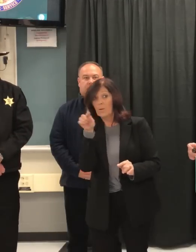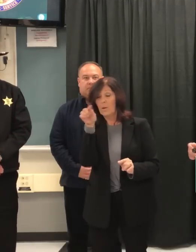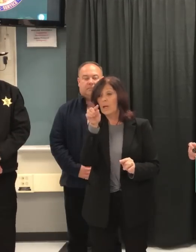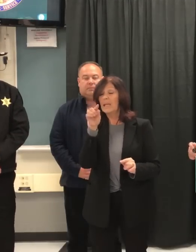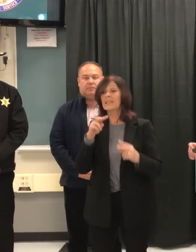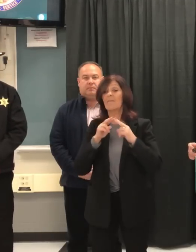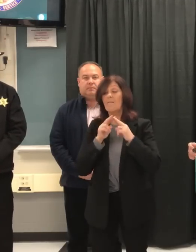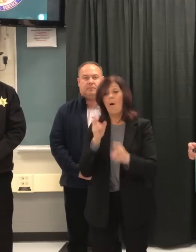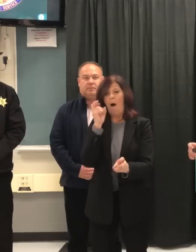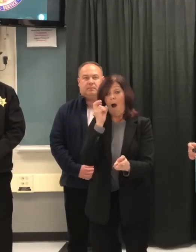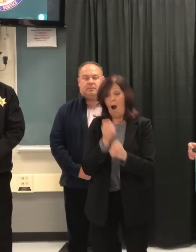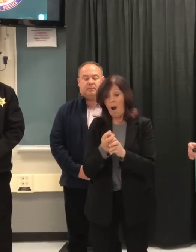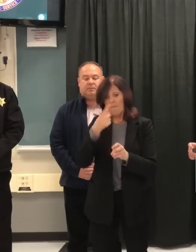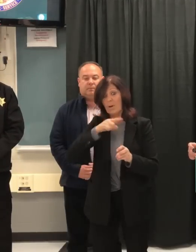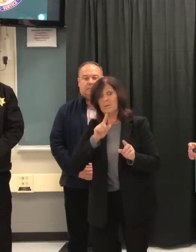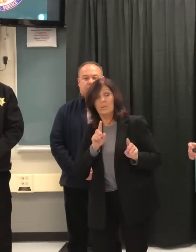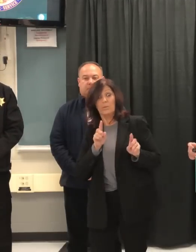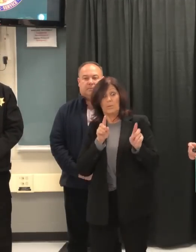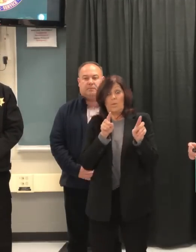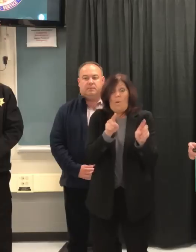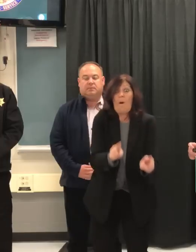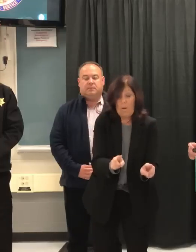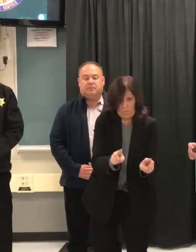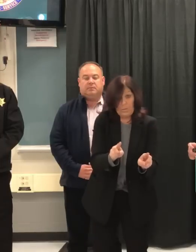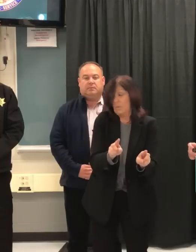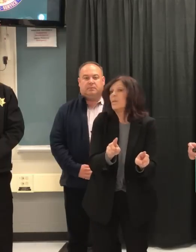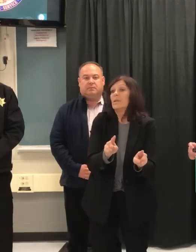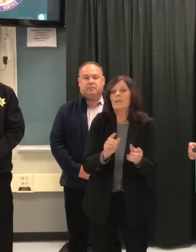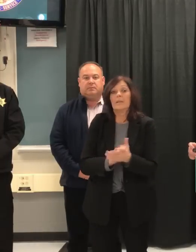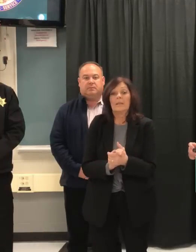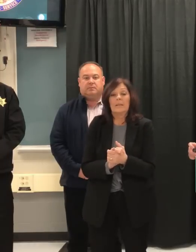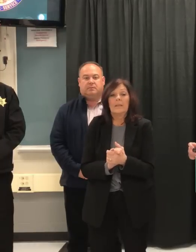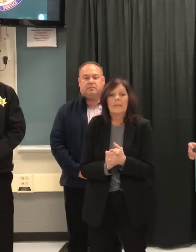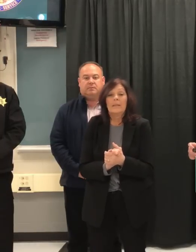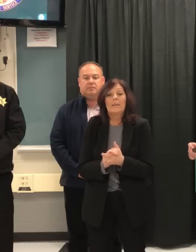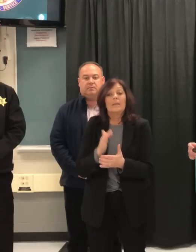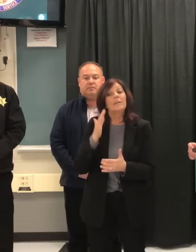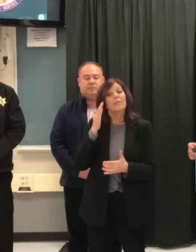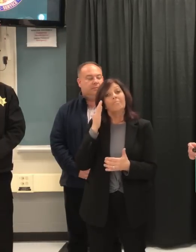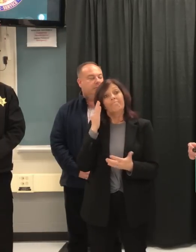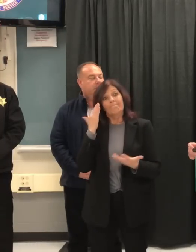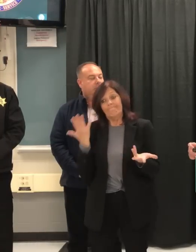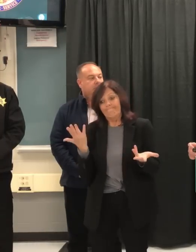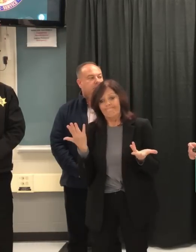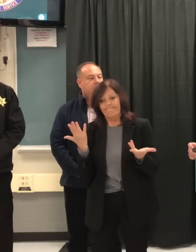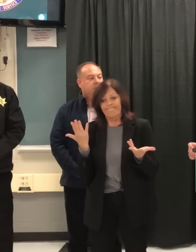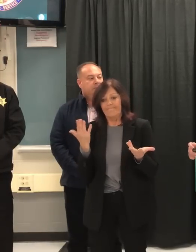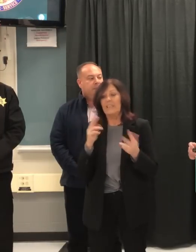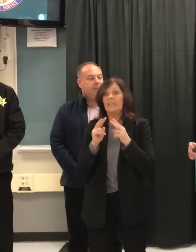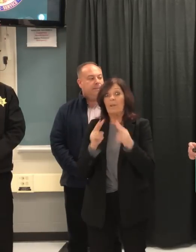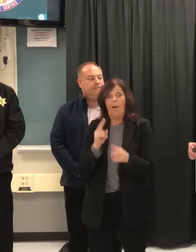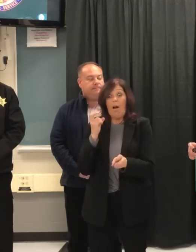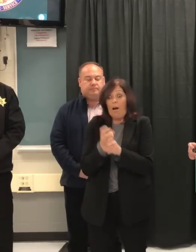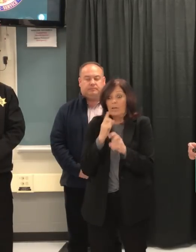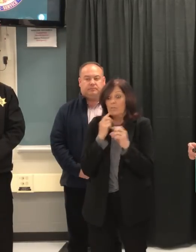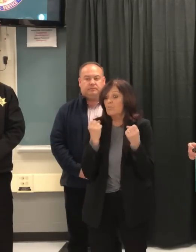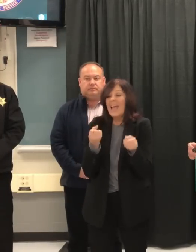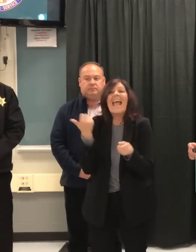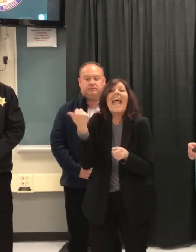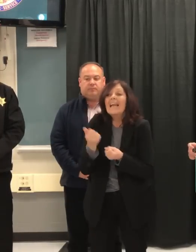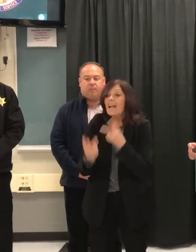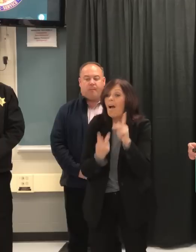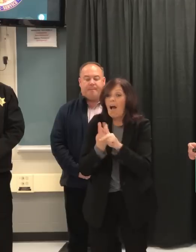it's very difficult for us to respond in as quick a time as possible, because it's just very difficult for any vehicle to